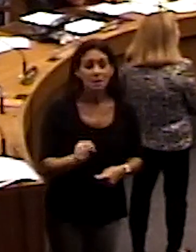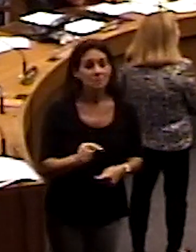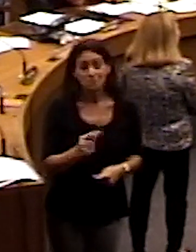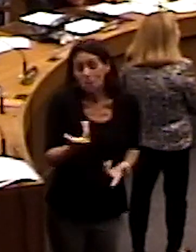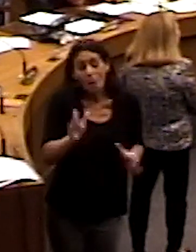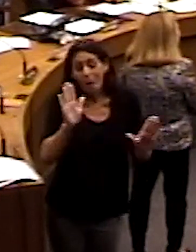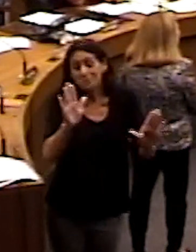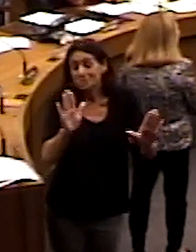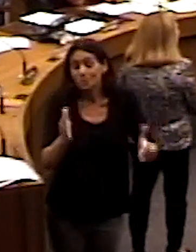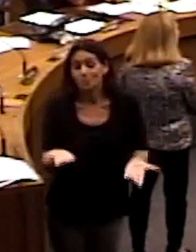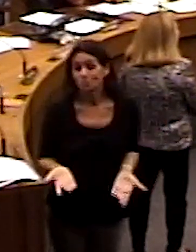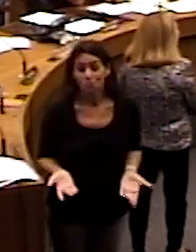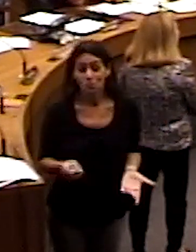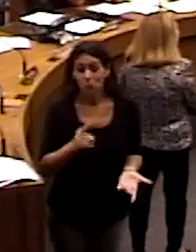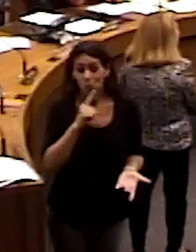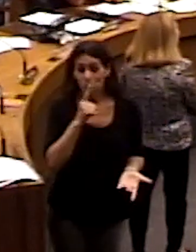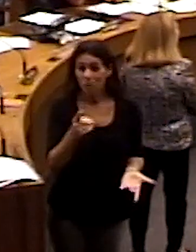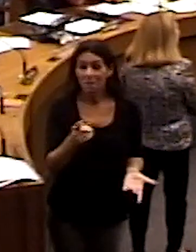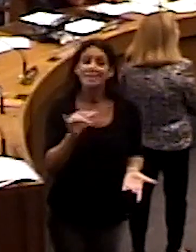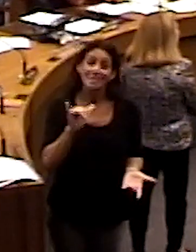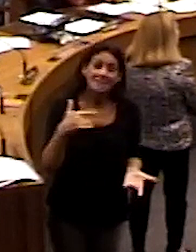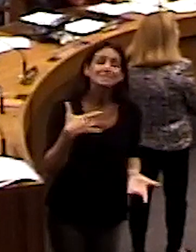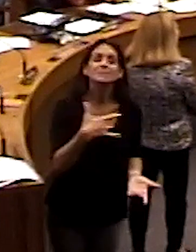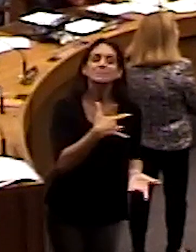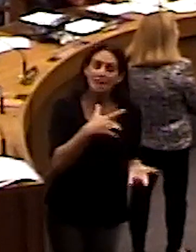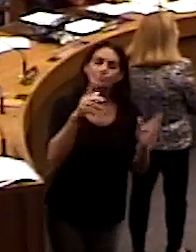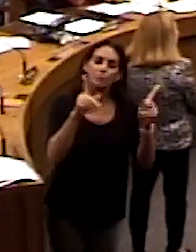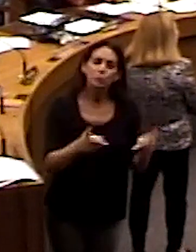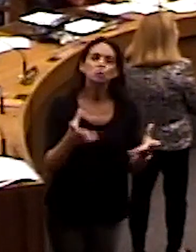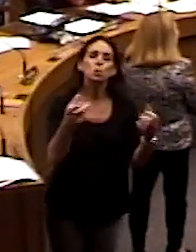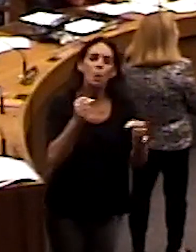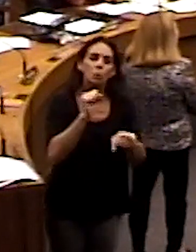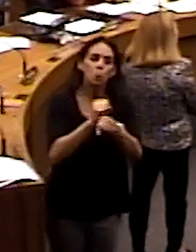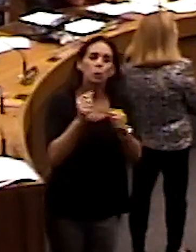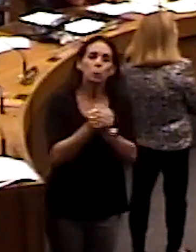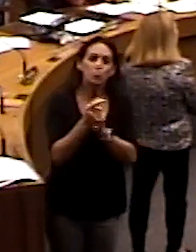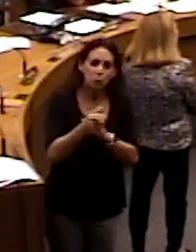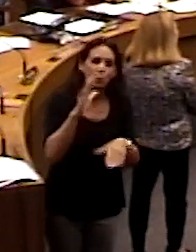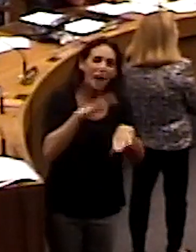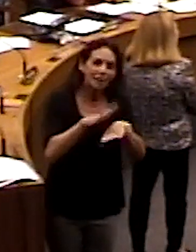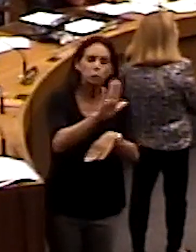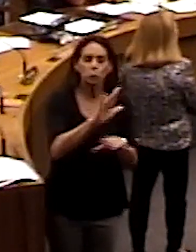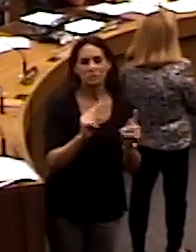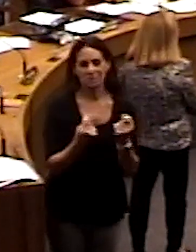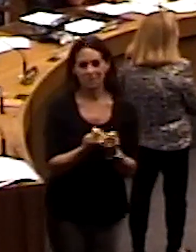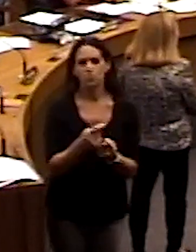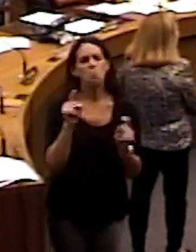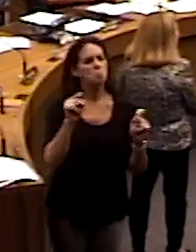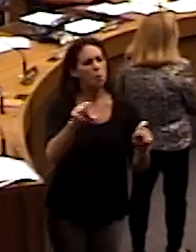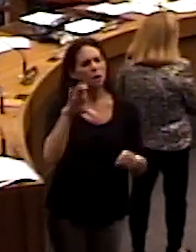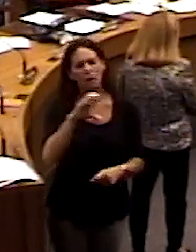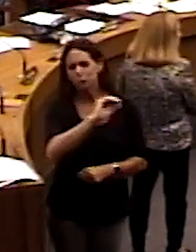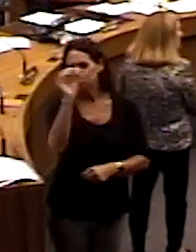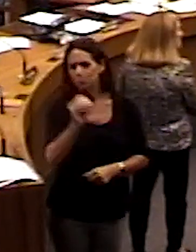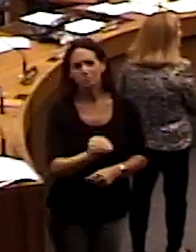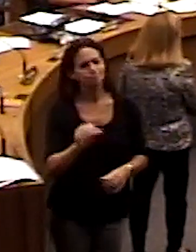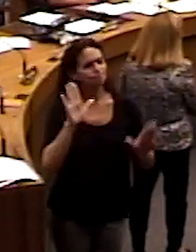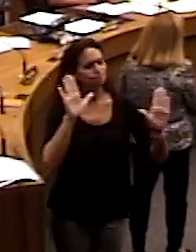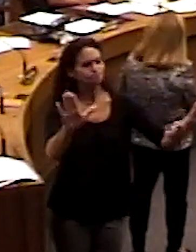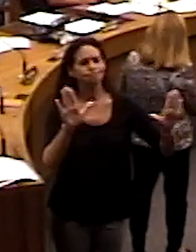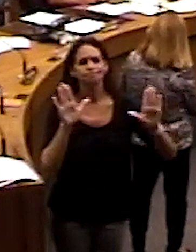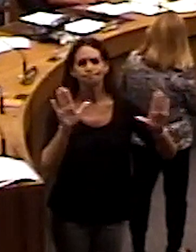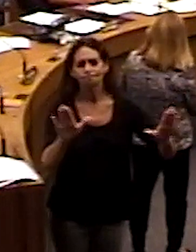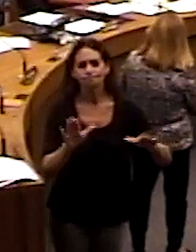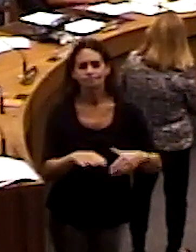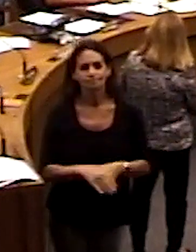So, really, the kind of person you want on your team, 100%. Wow. Yeah, that's great. That's wonderful. Good stuff. That's wonderful. Well, but where